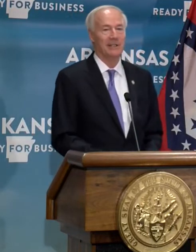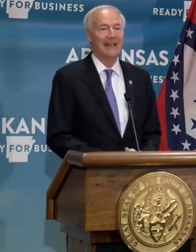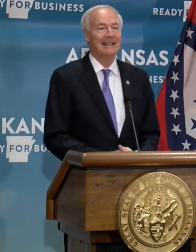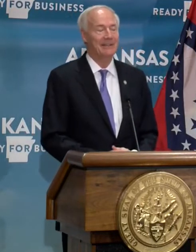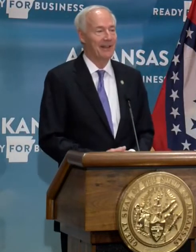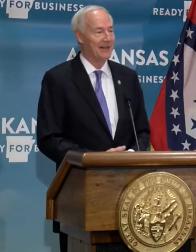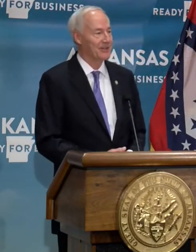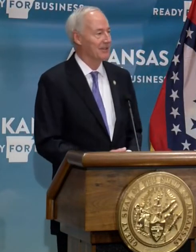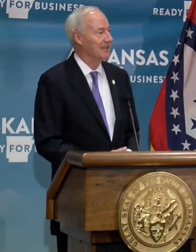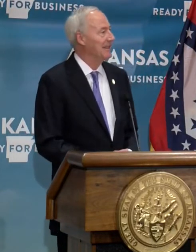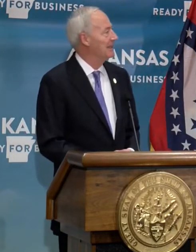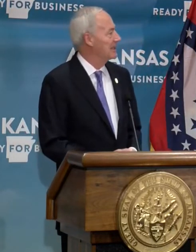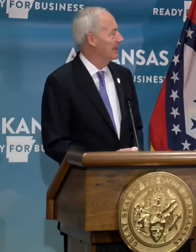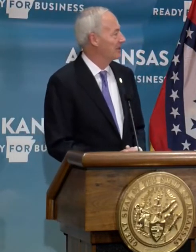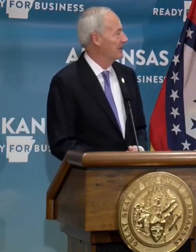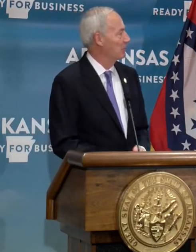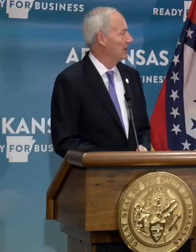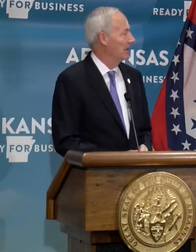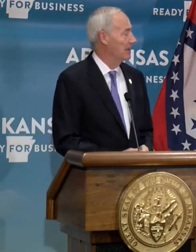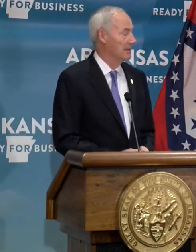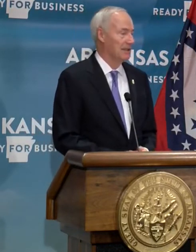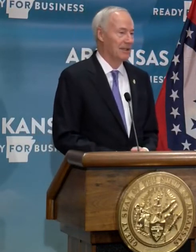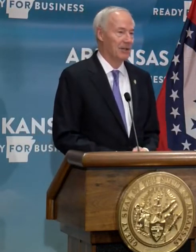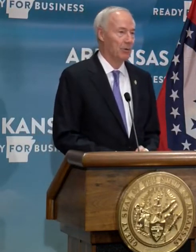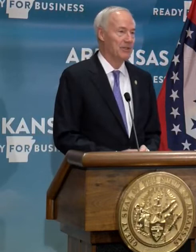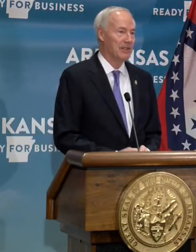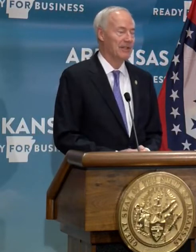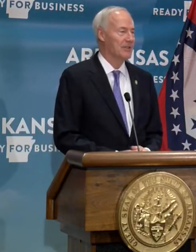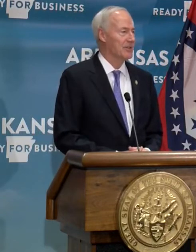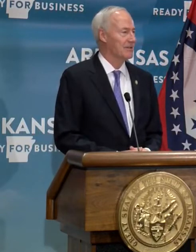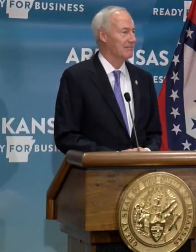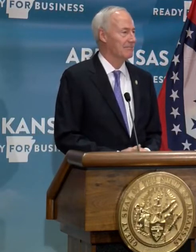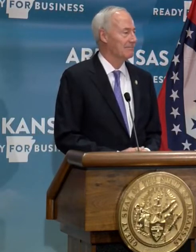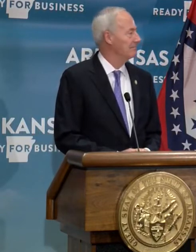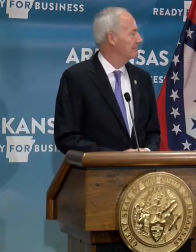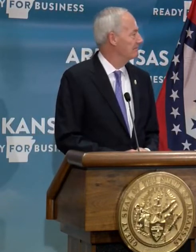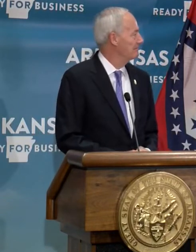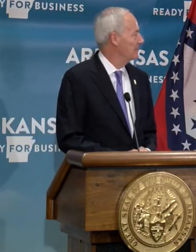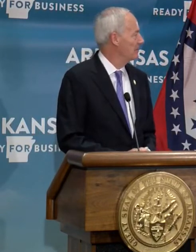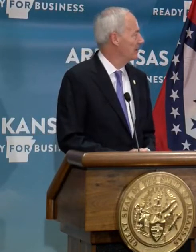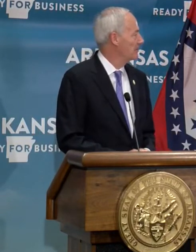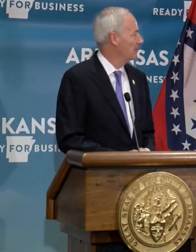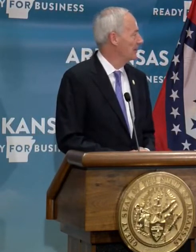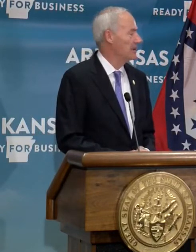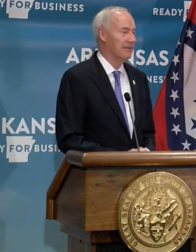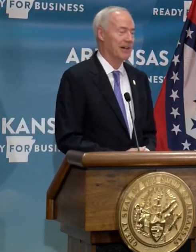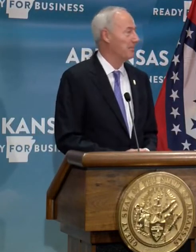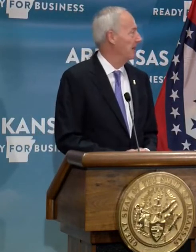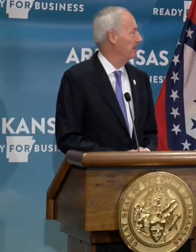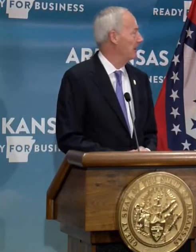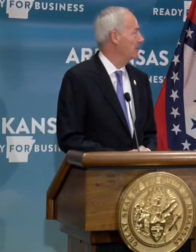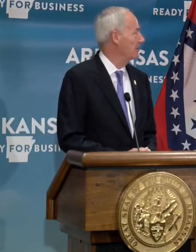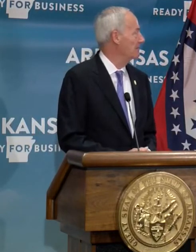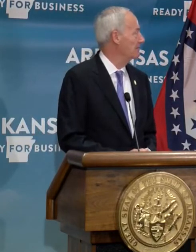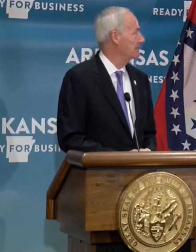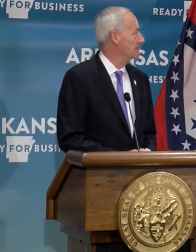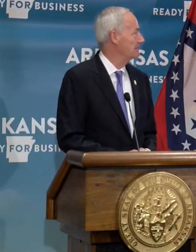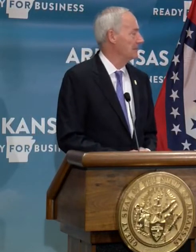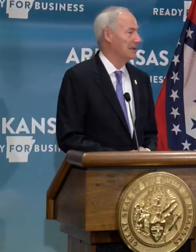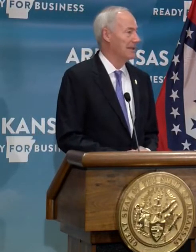to 180,000 tests that were done, which is 6% of our